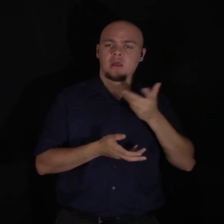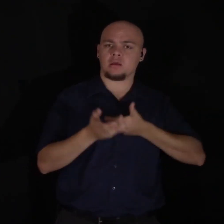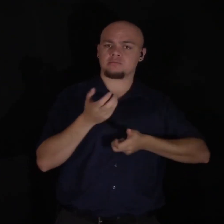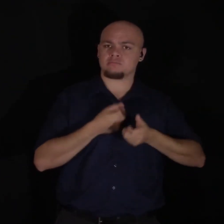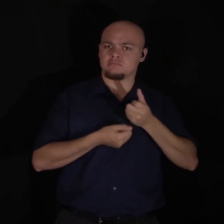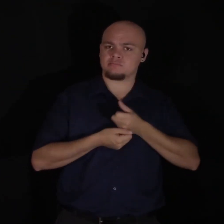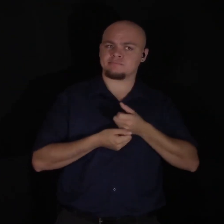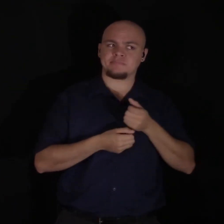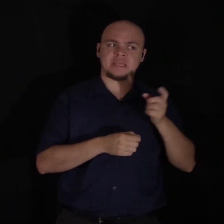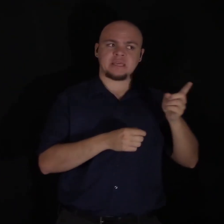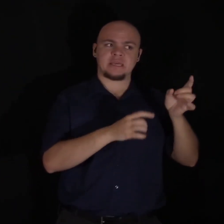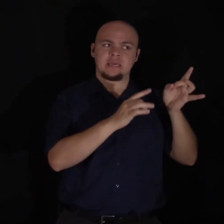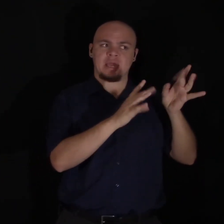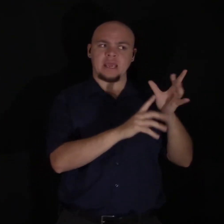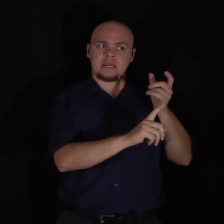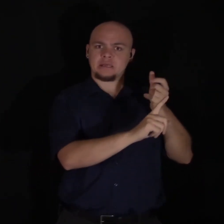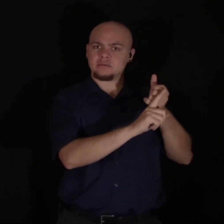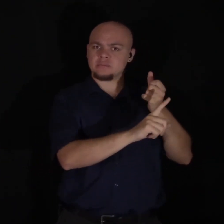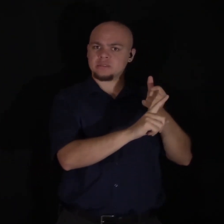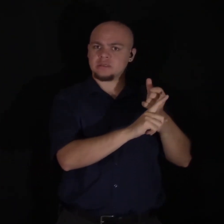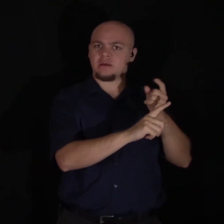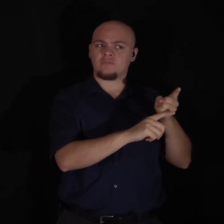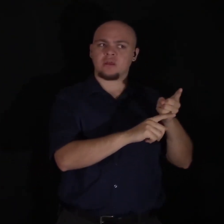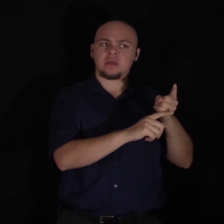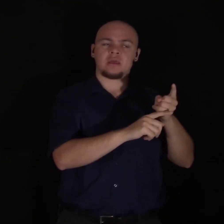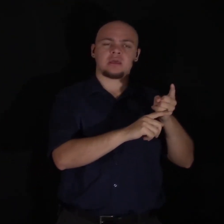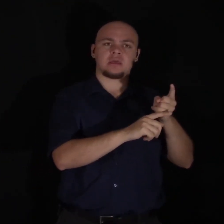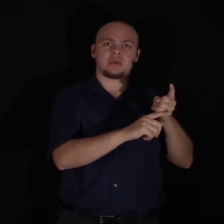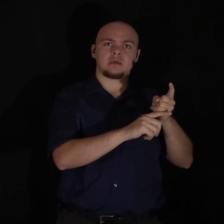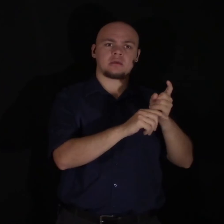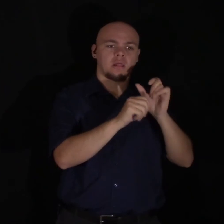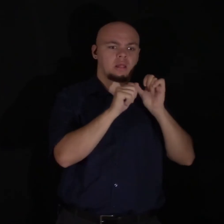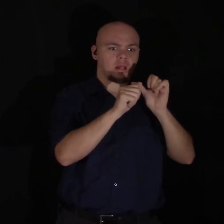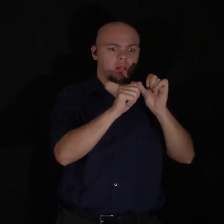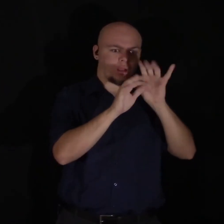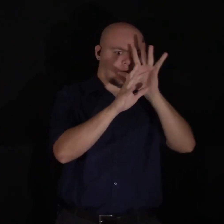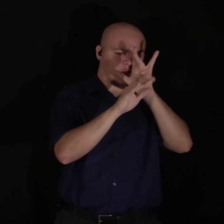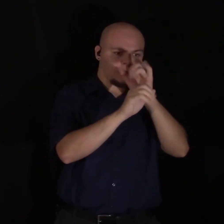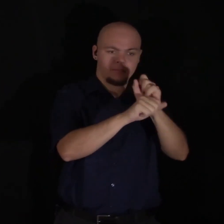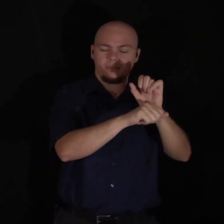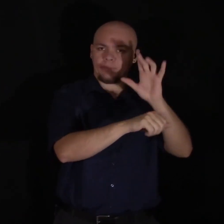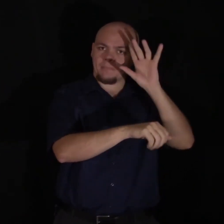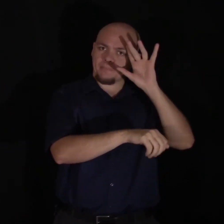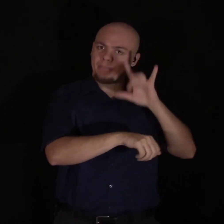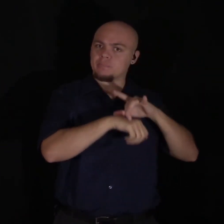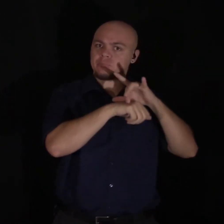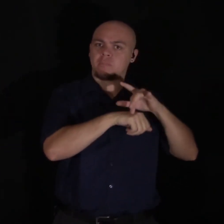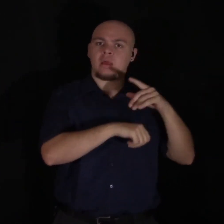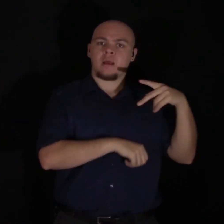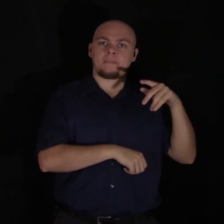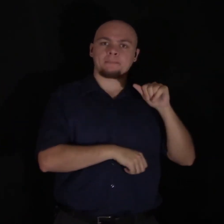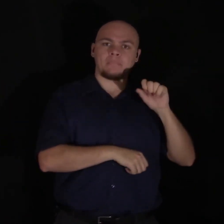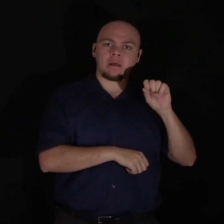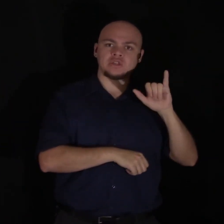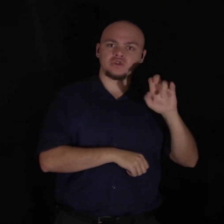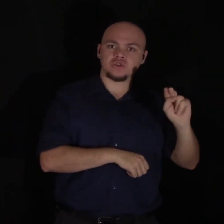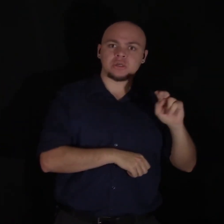despise himself for being the slave of passion, and quelling the dark tyranny of despair, he led me again